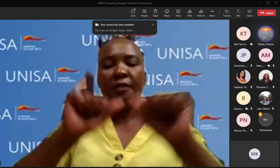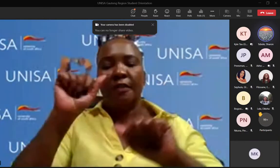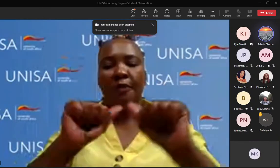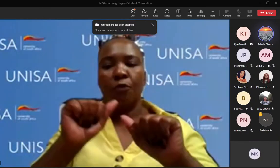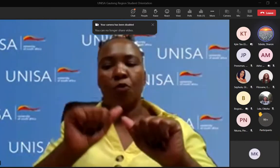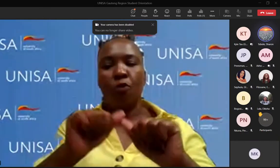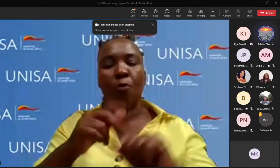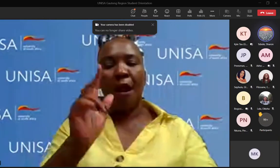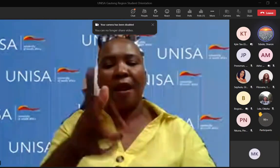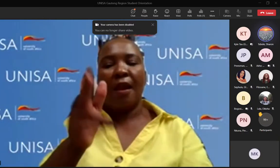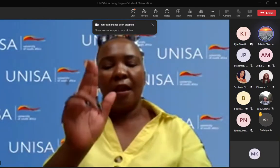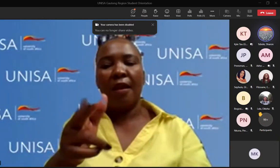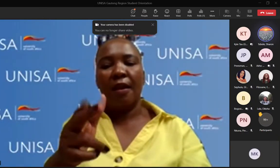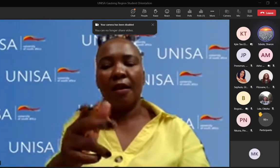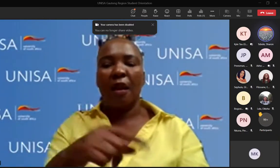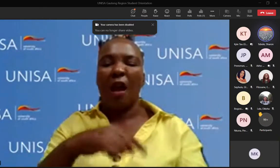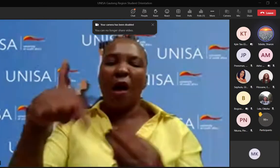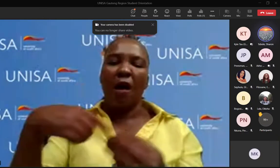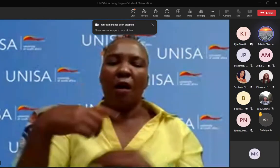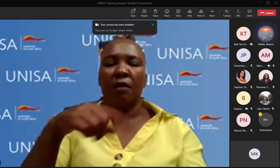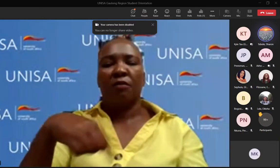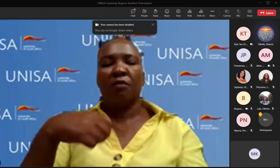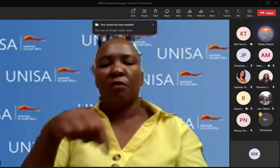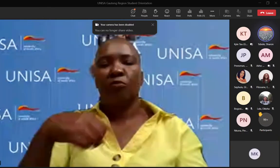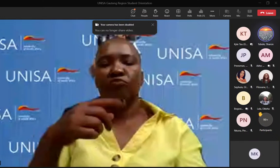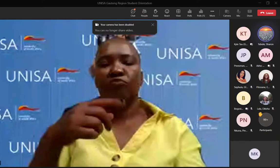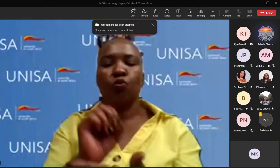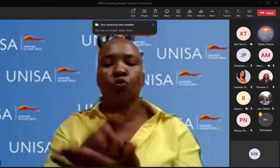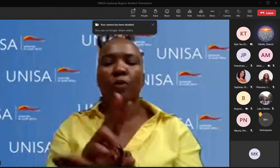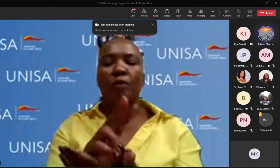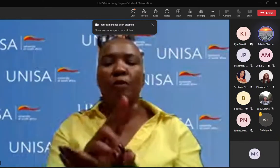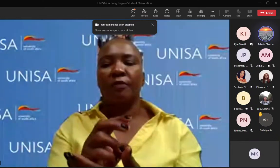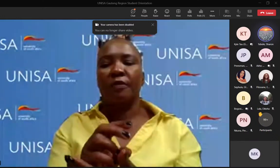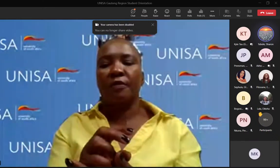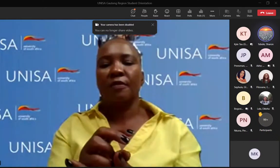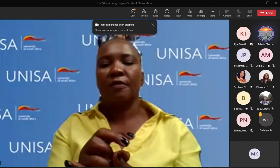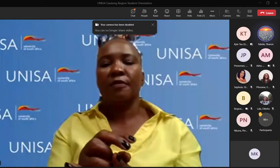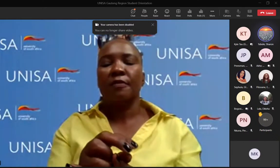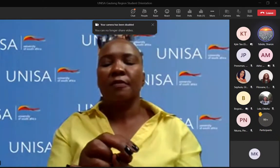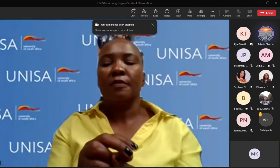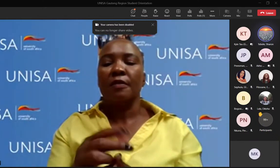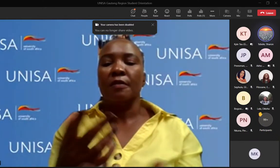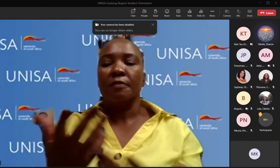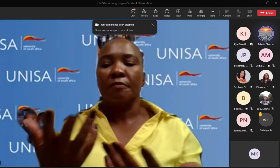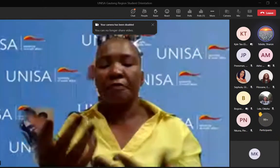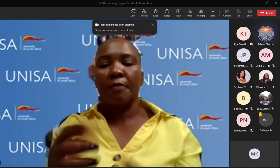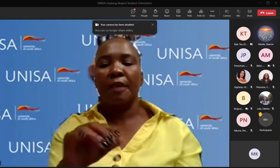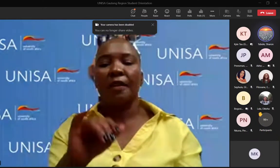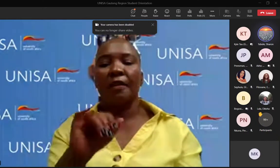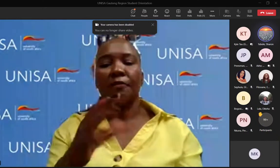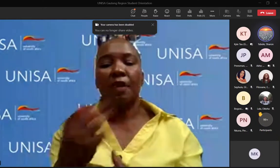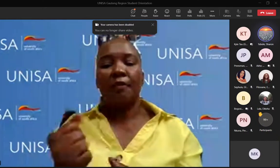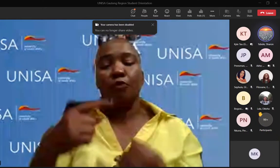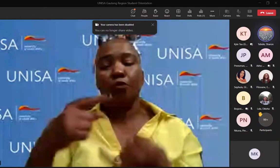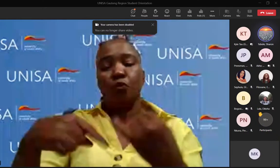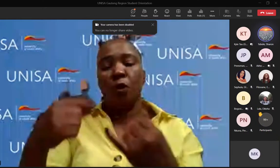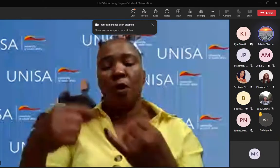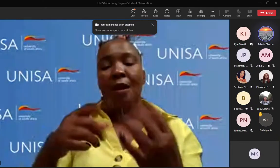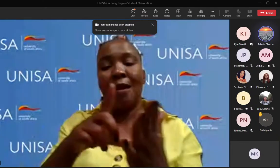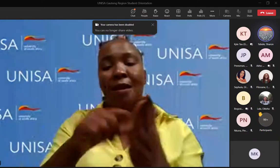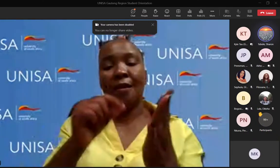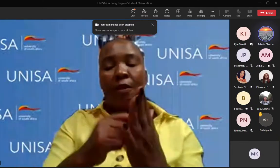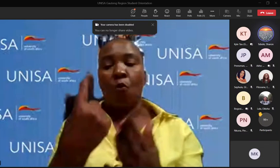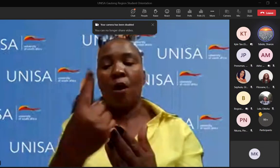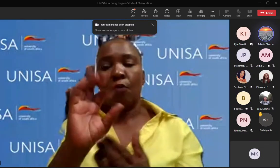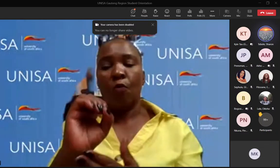on around 12. um I think most of your questions are around those lines but then if you do have your tutorial letter 101 which